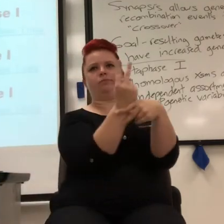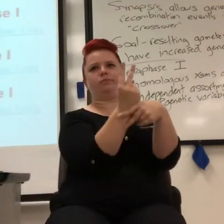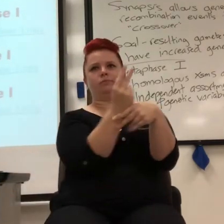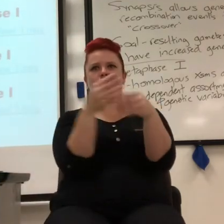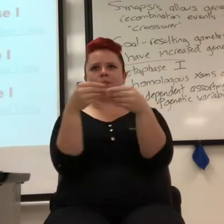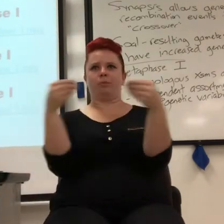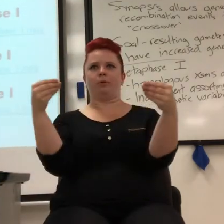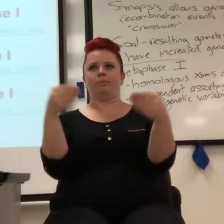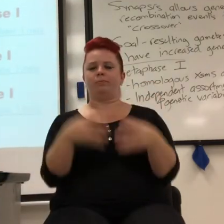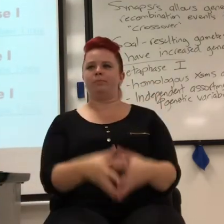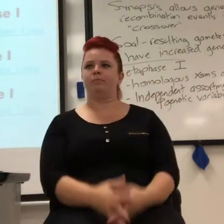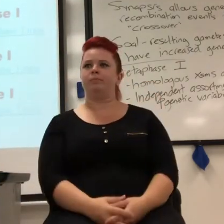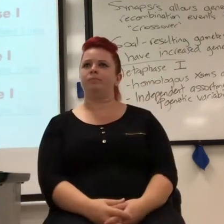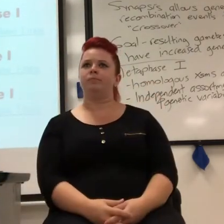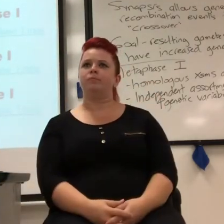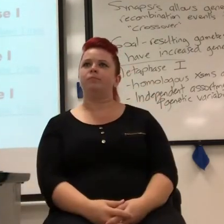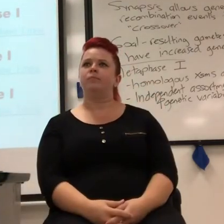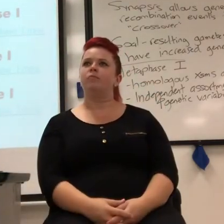Yeah, sure, go ahead.